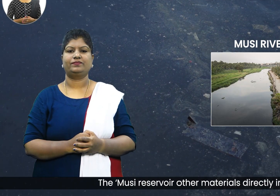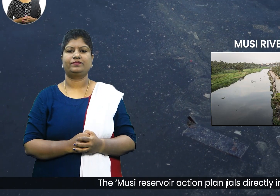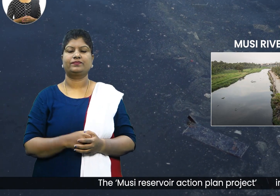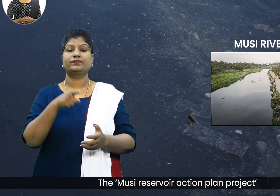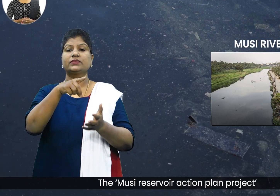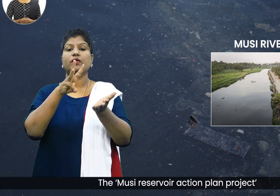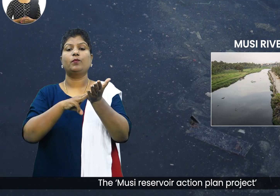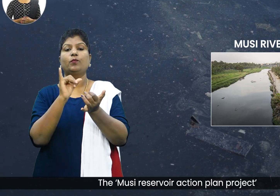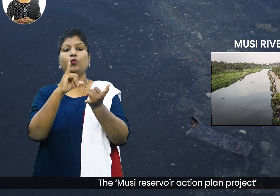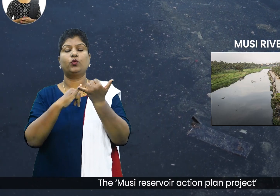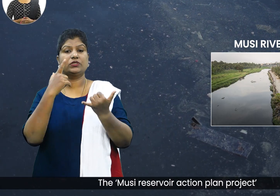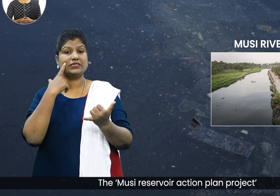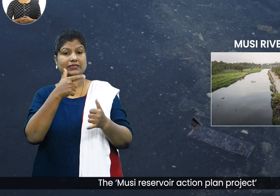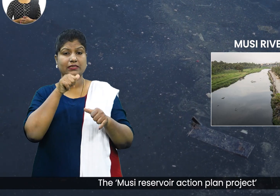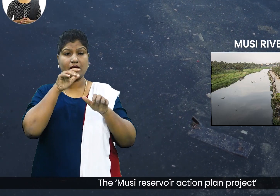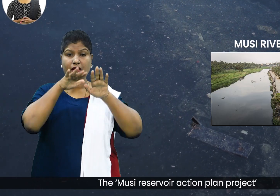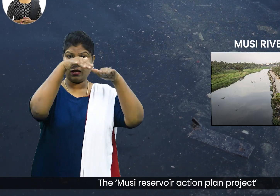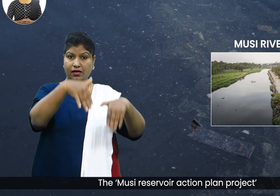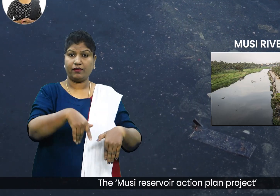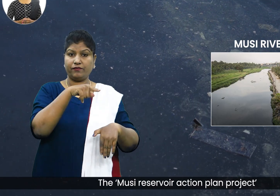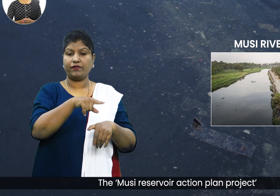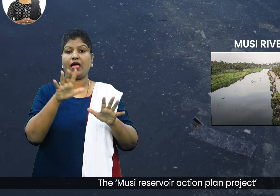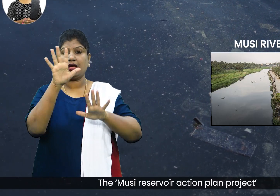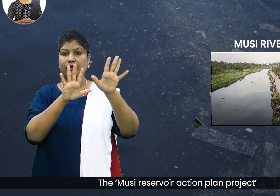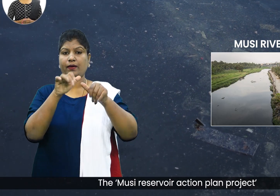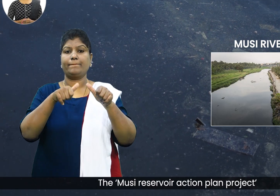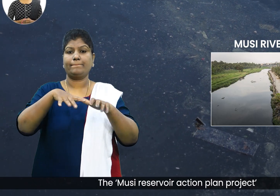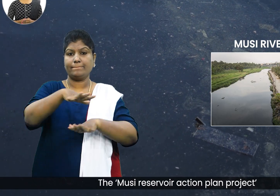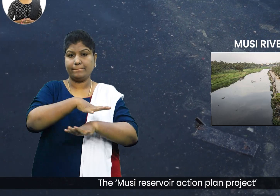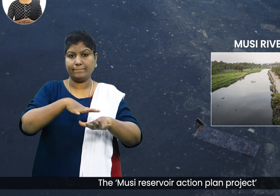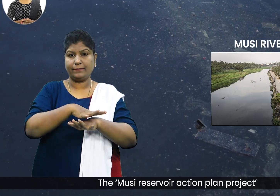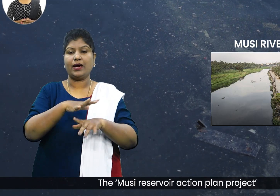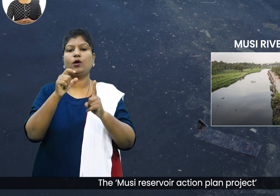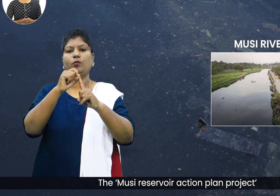The Musi Reservoir Action Plan project